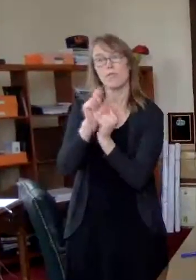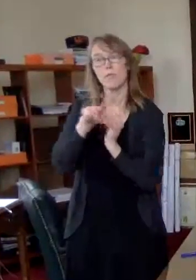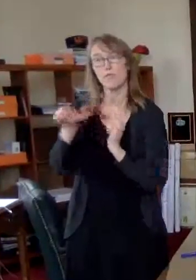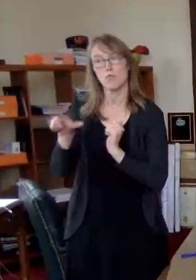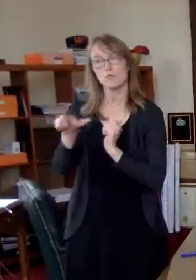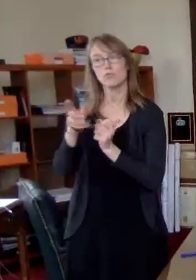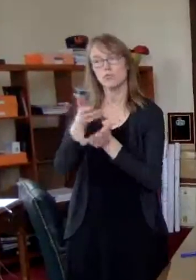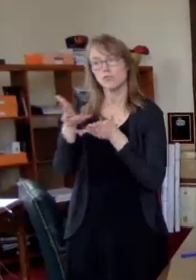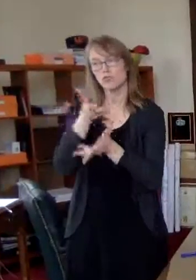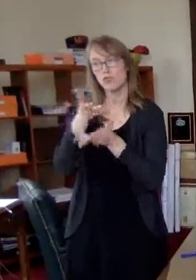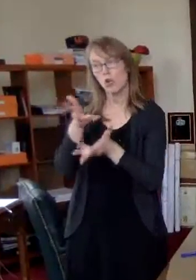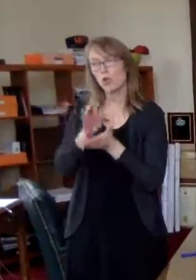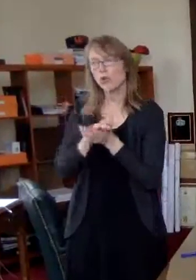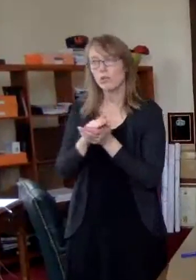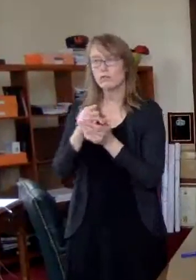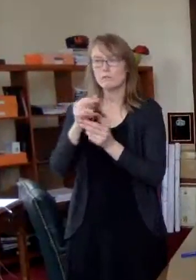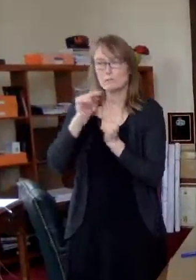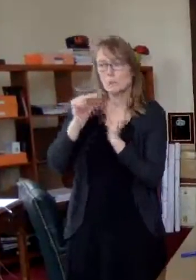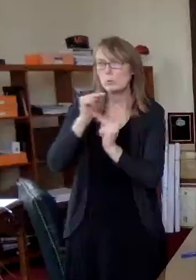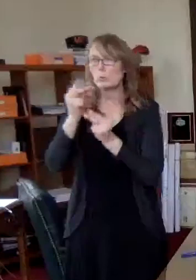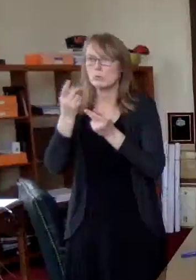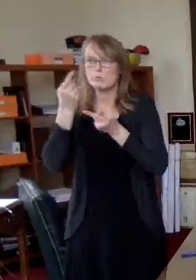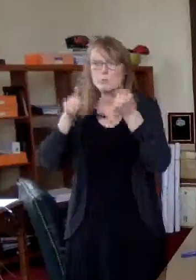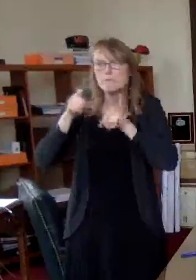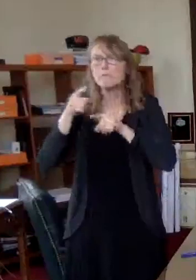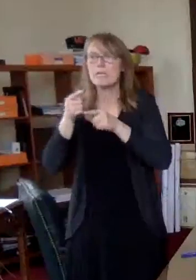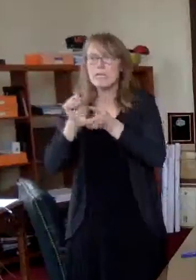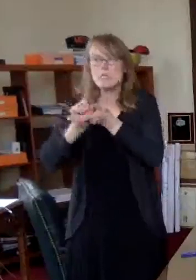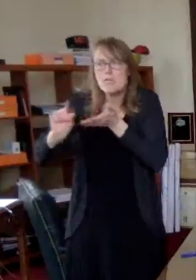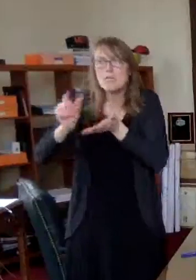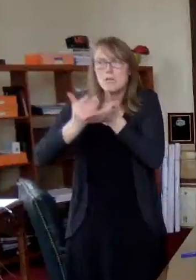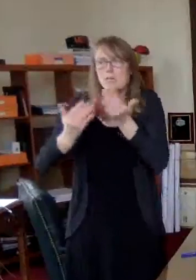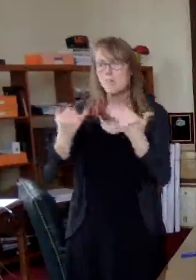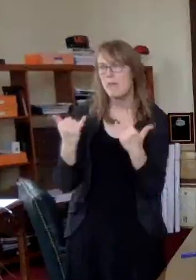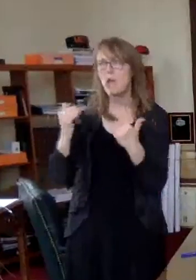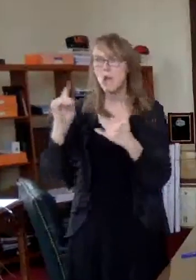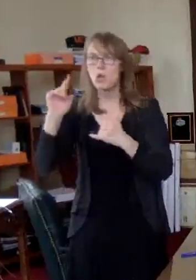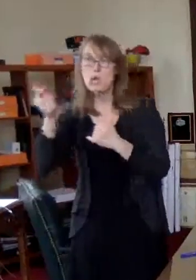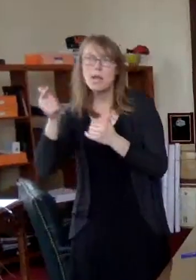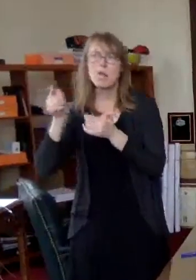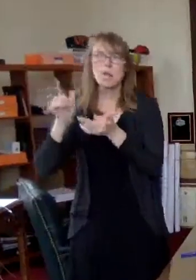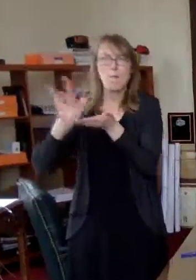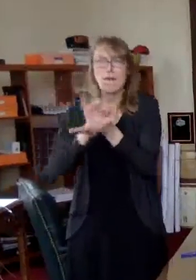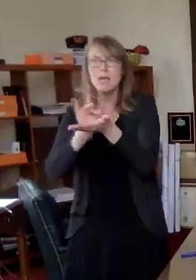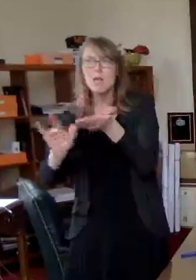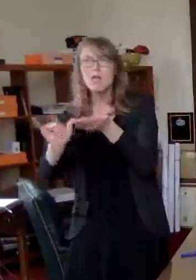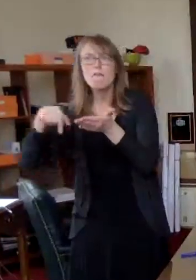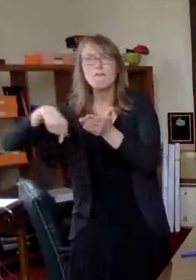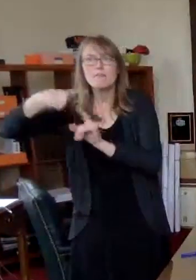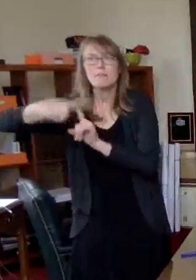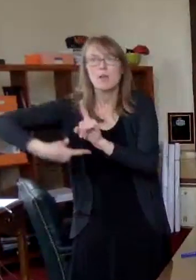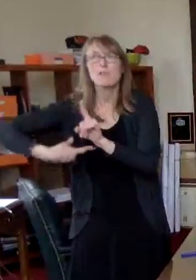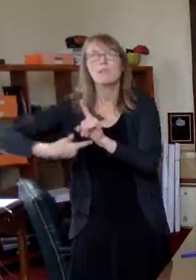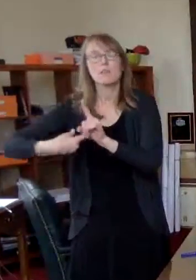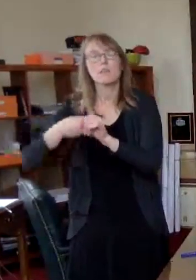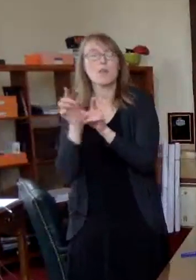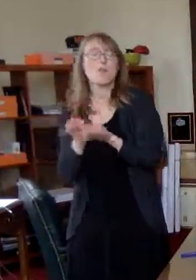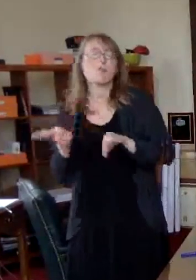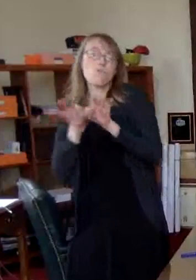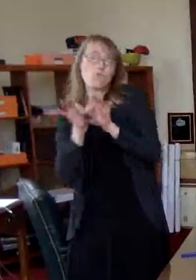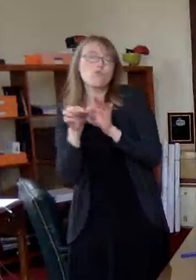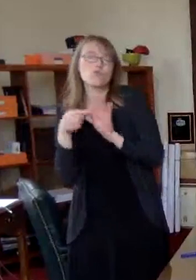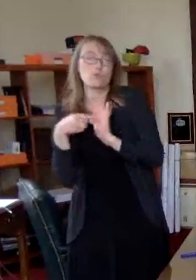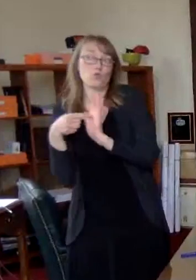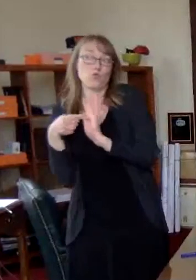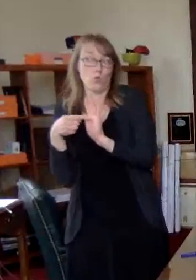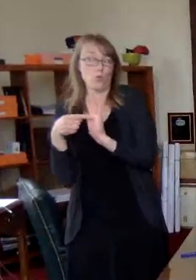you can pay part now, maybe you can pay part later. It's always good to show good faith to do what you can so that you